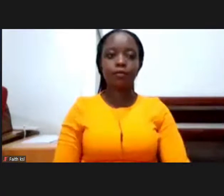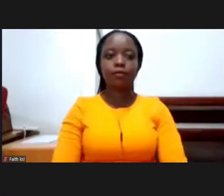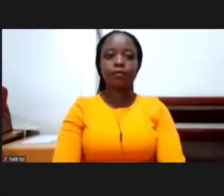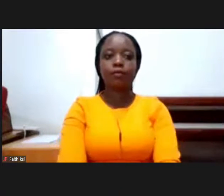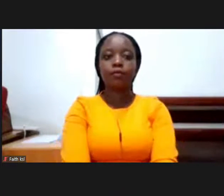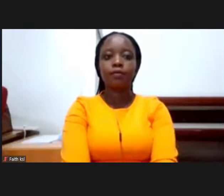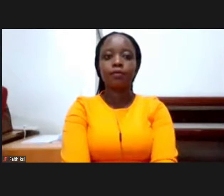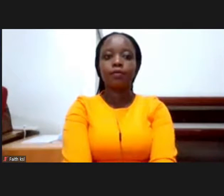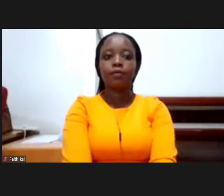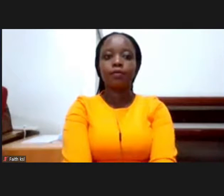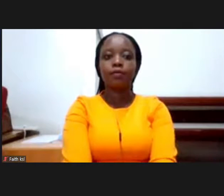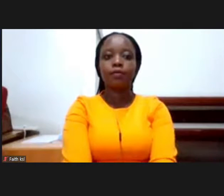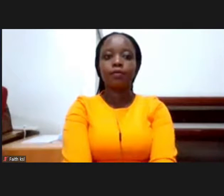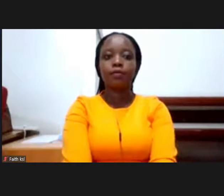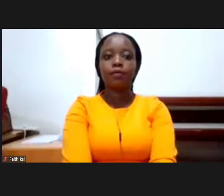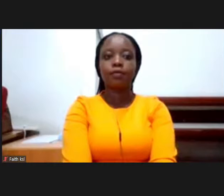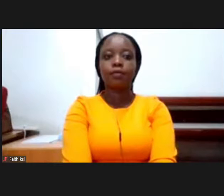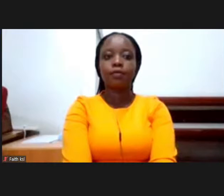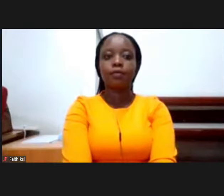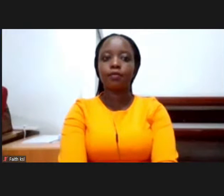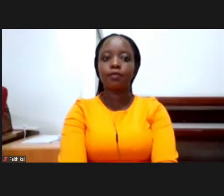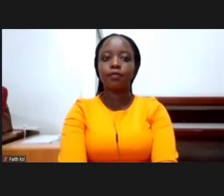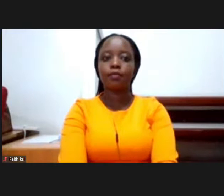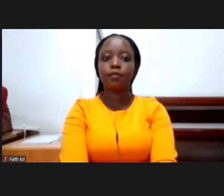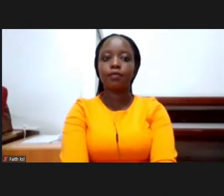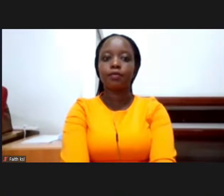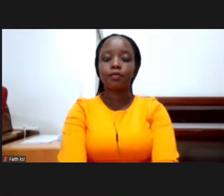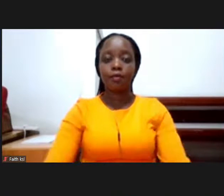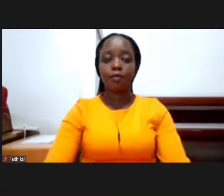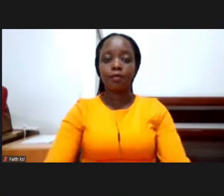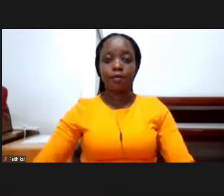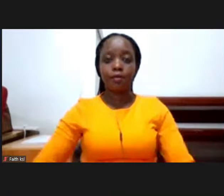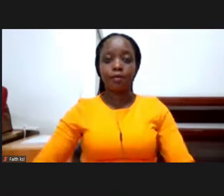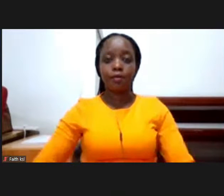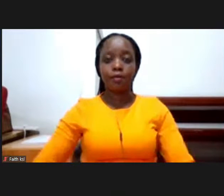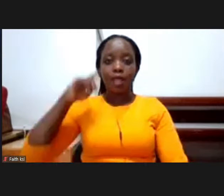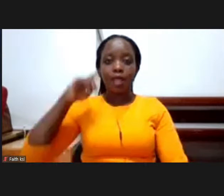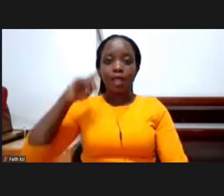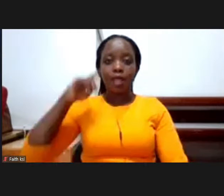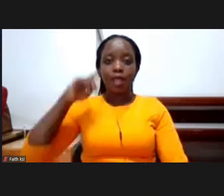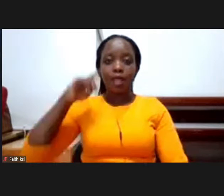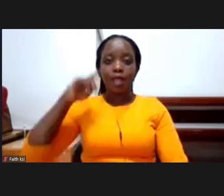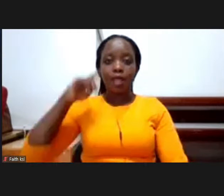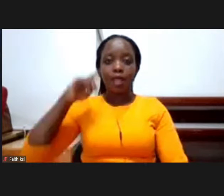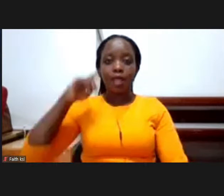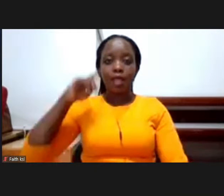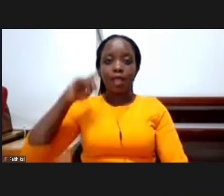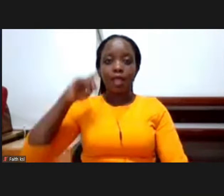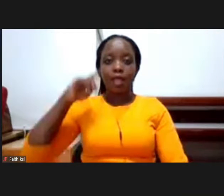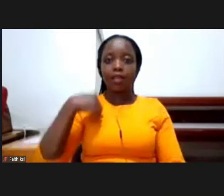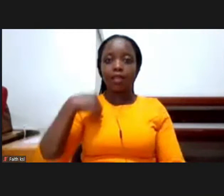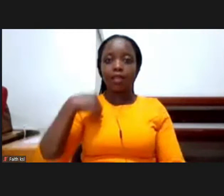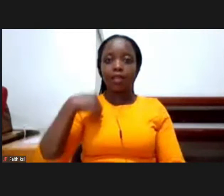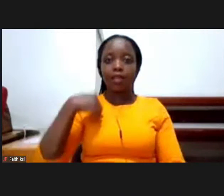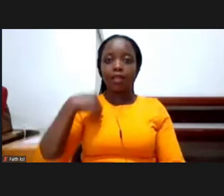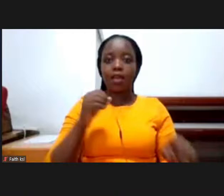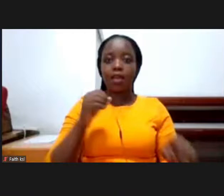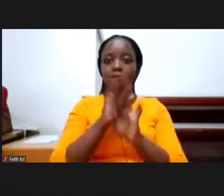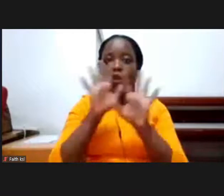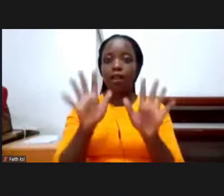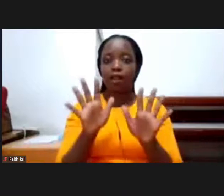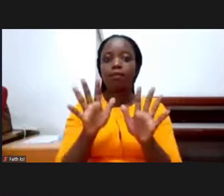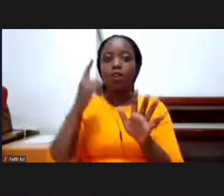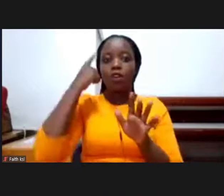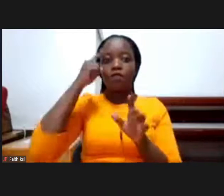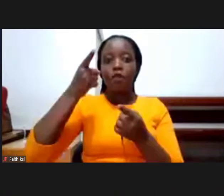I think I've clarified on that. For additional information on how to do this, we have the step-by-step